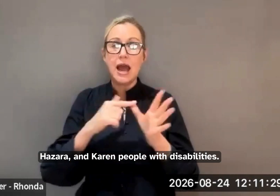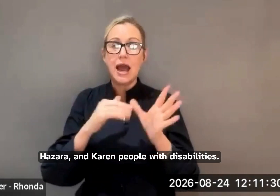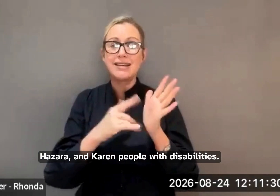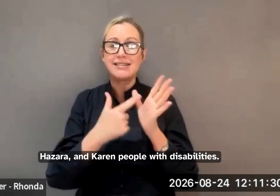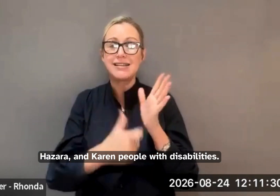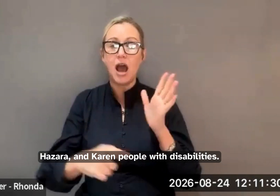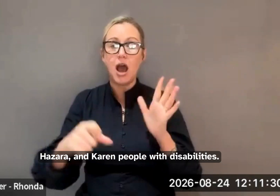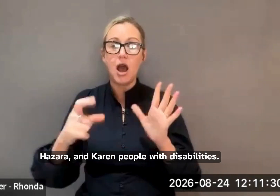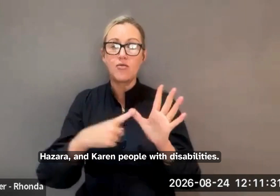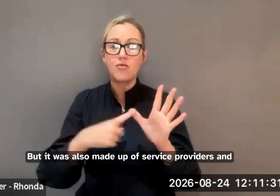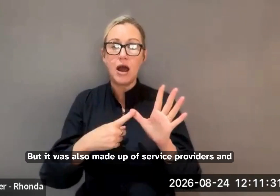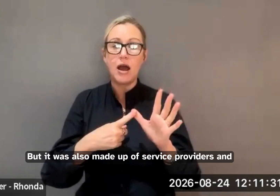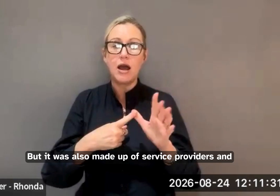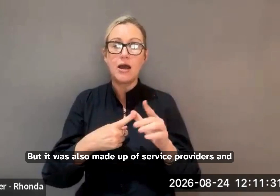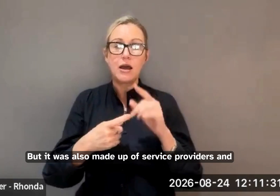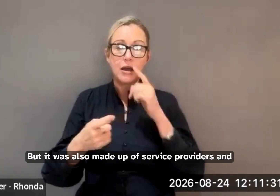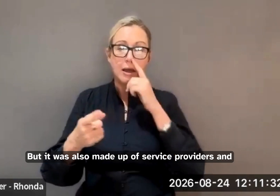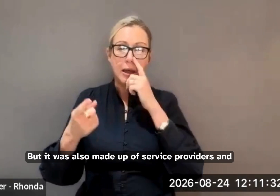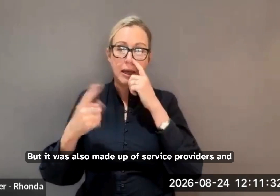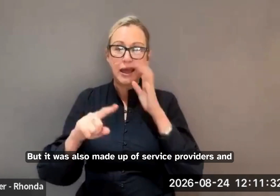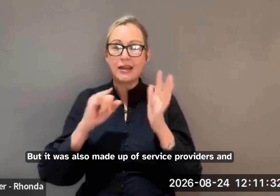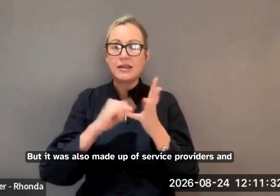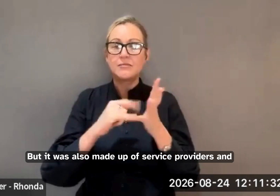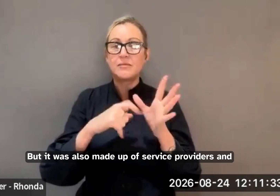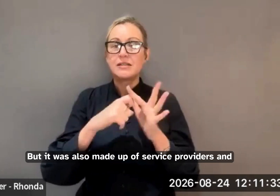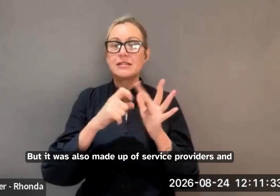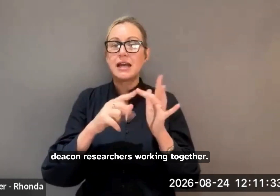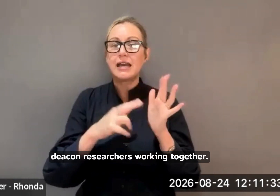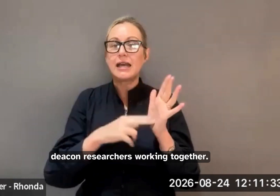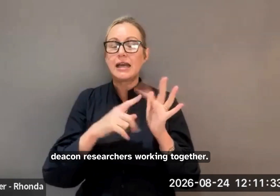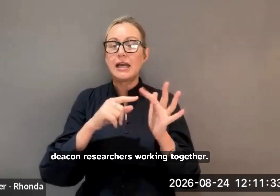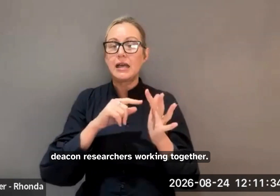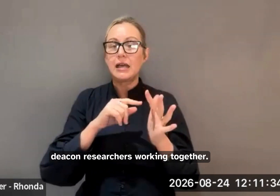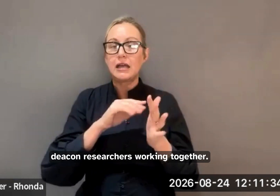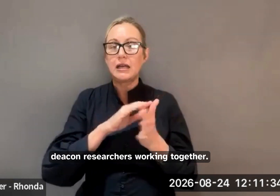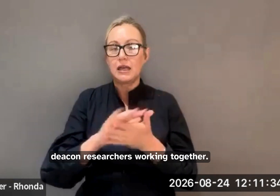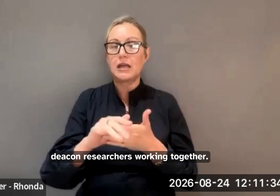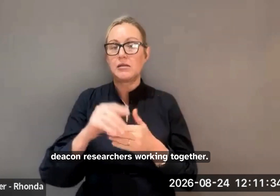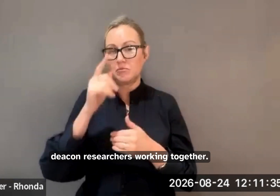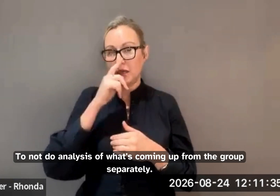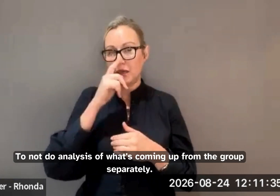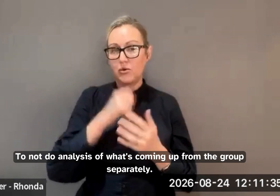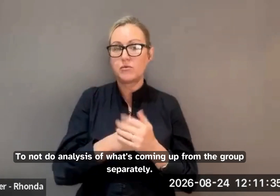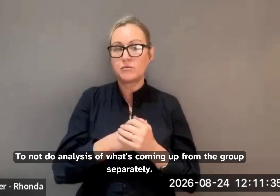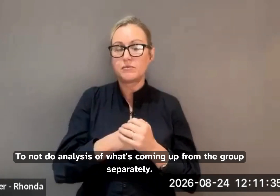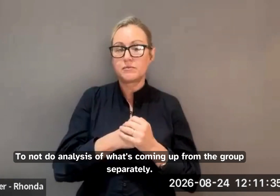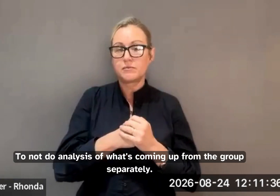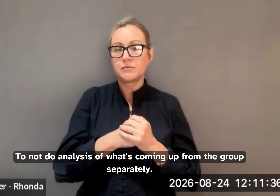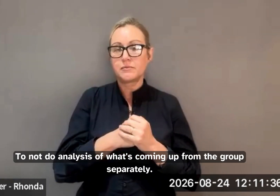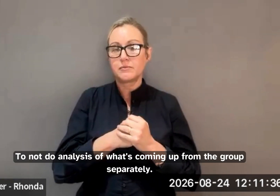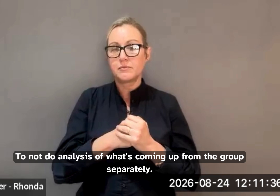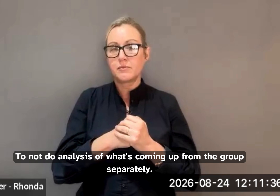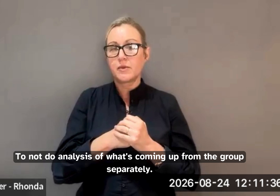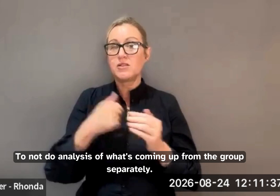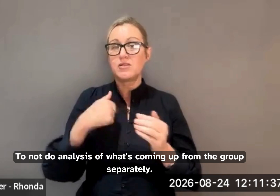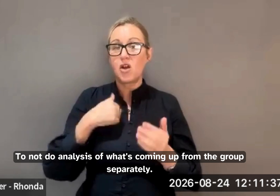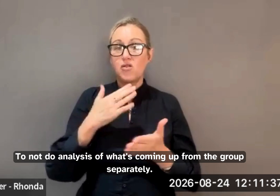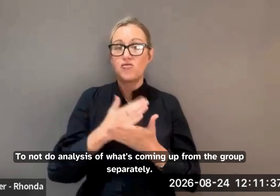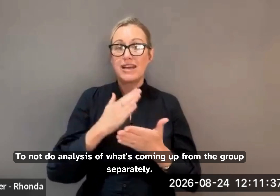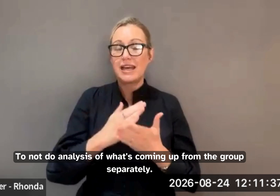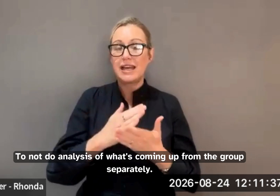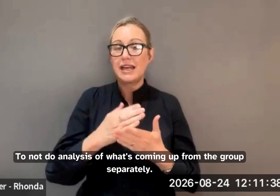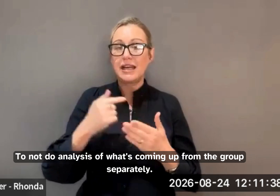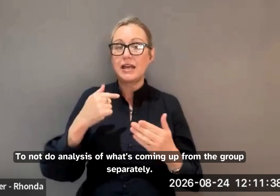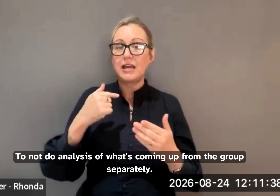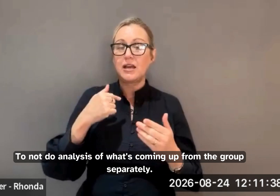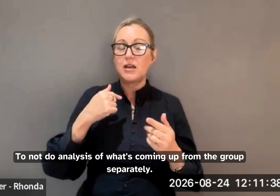Karen people with disabilities, but it was also made up of service providers and Deakin researchers working together to not do analysis of